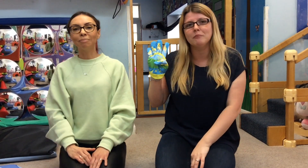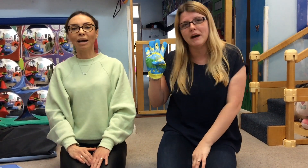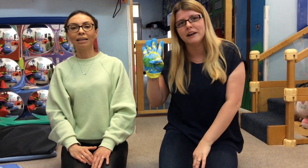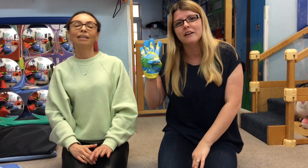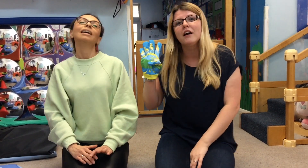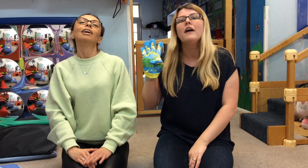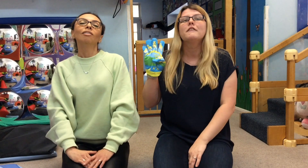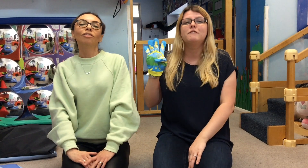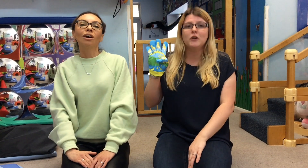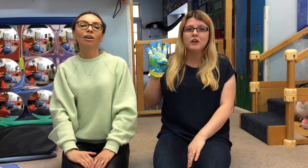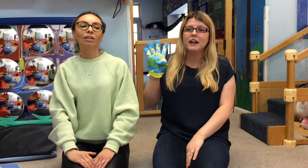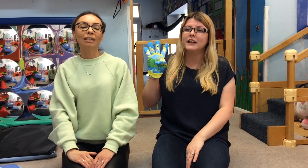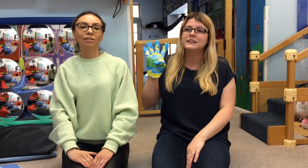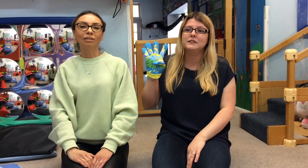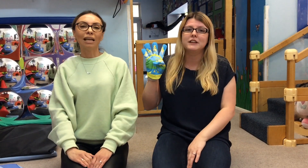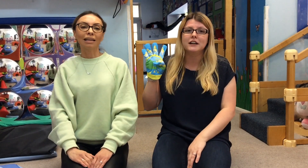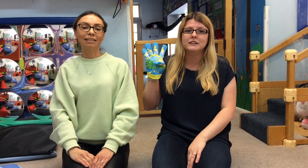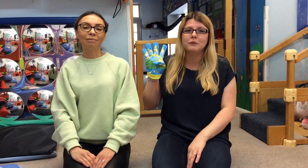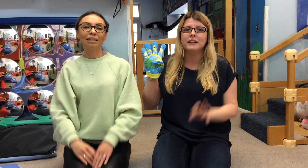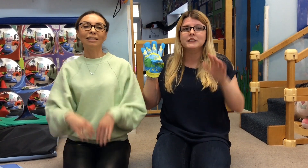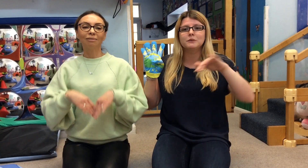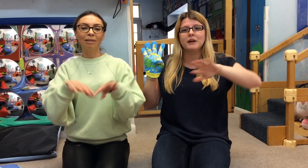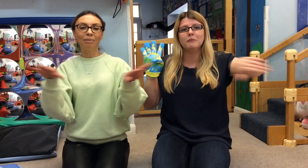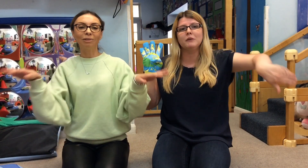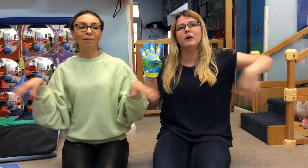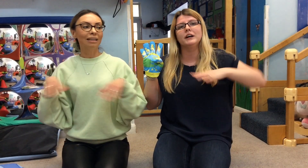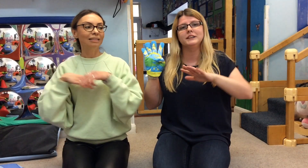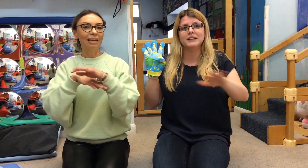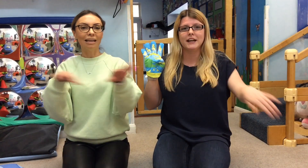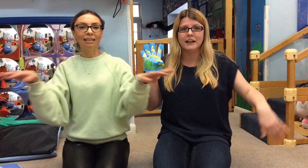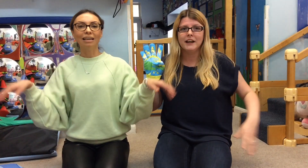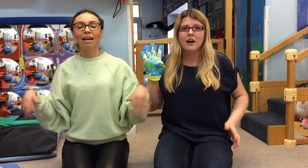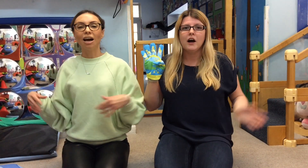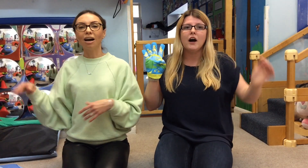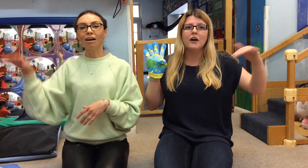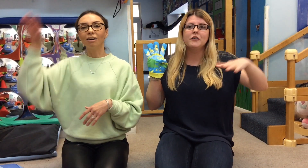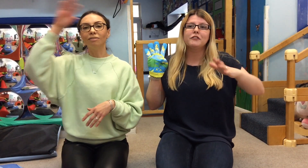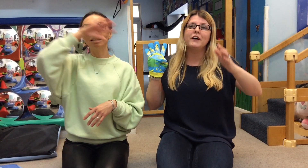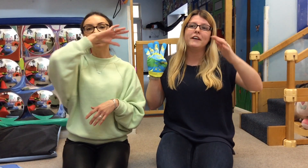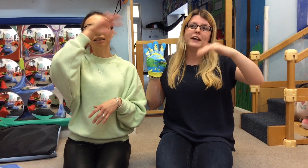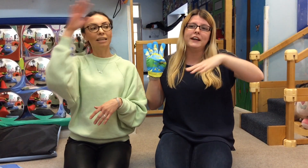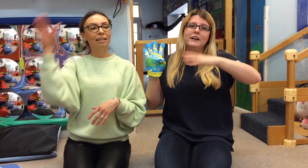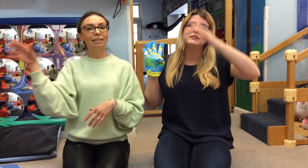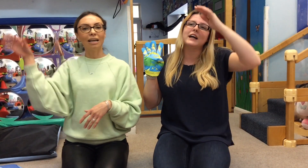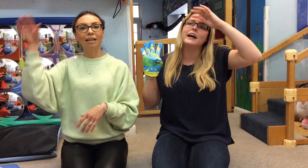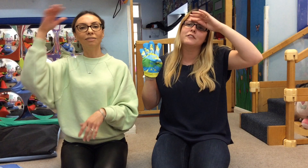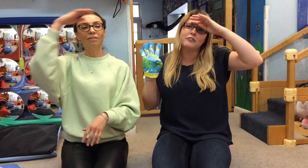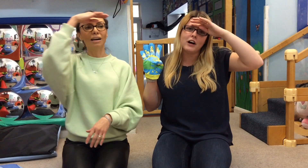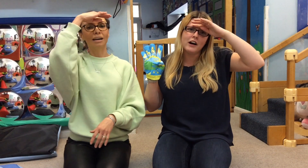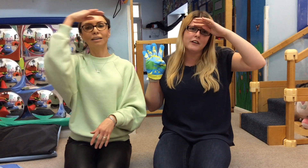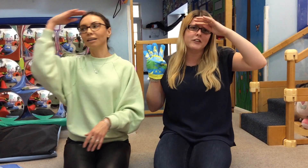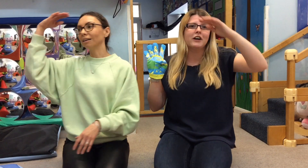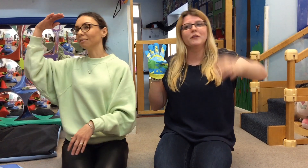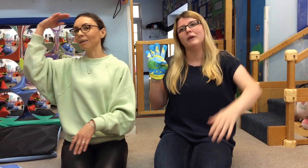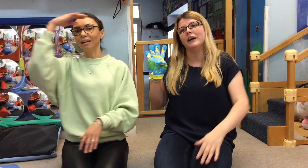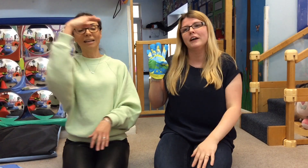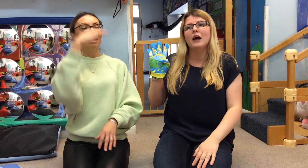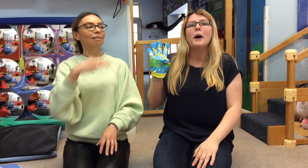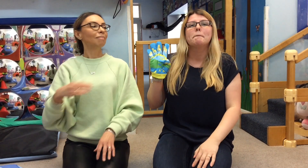back. Four little ducks went swimming one day over the hills and far away.